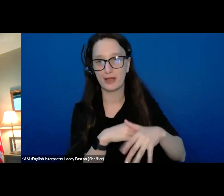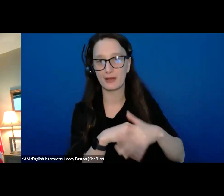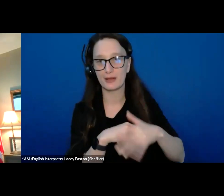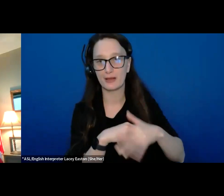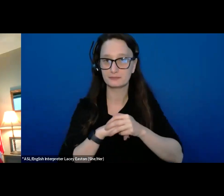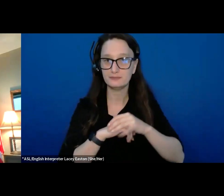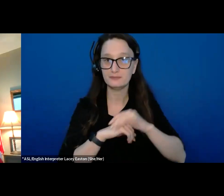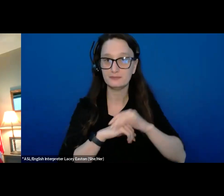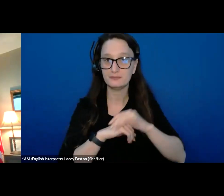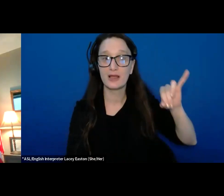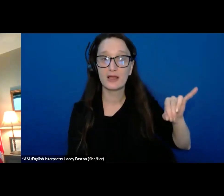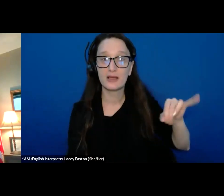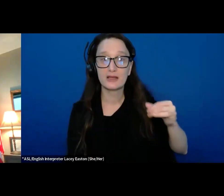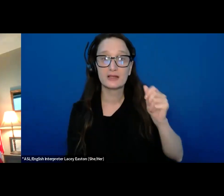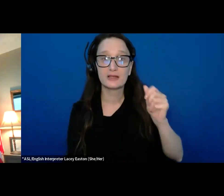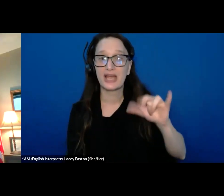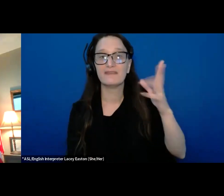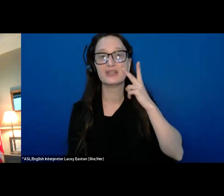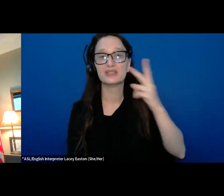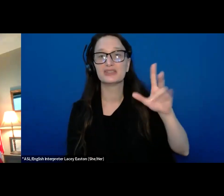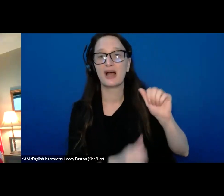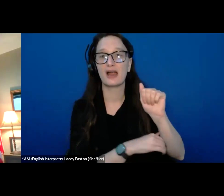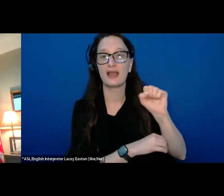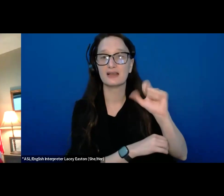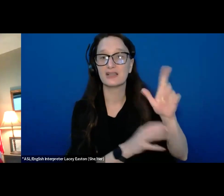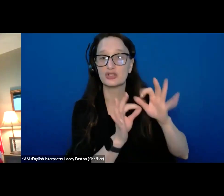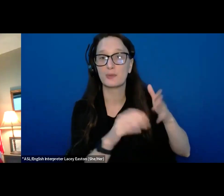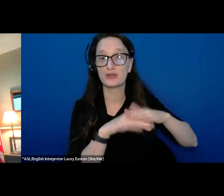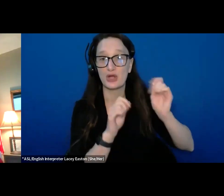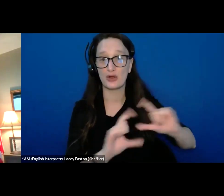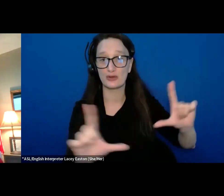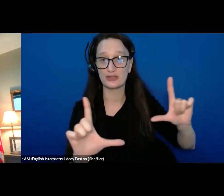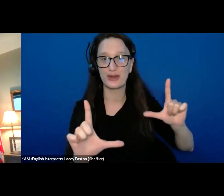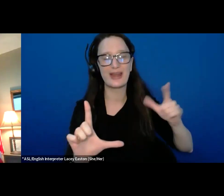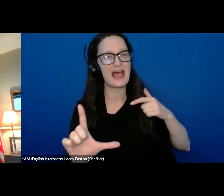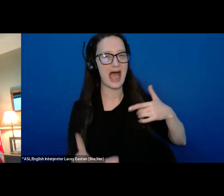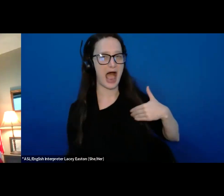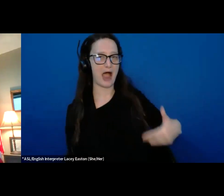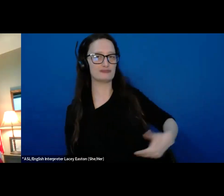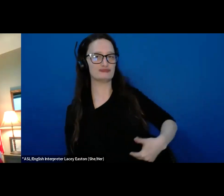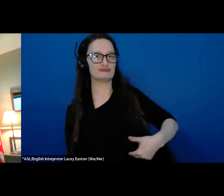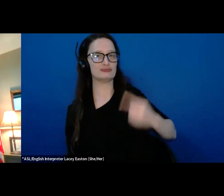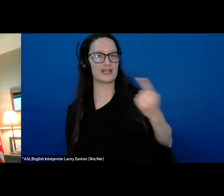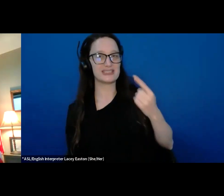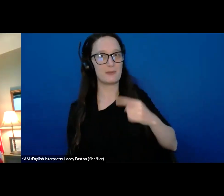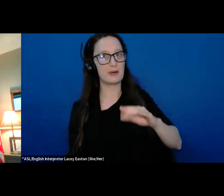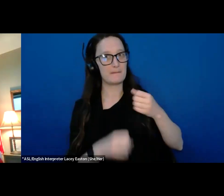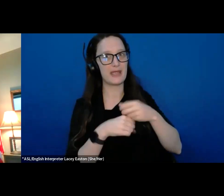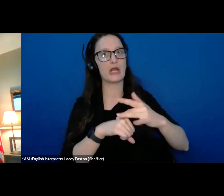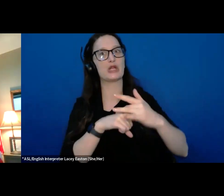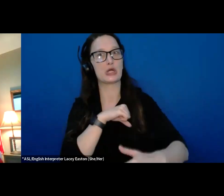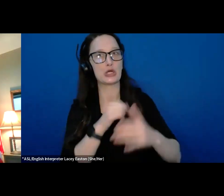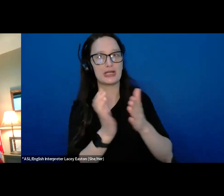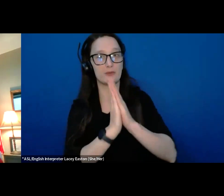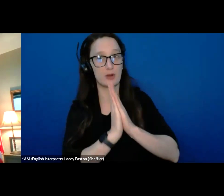ASL interpreters on the screen. I have a strong feeling that you guys made an early request, or someone did, to make sure that there was ASL